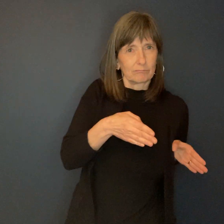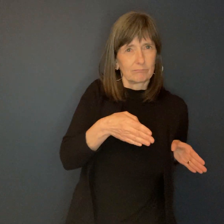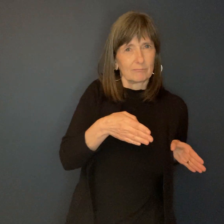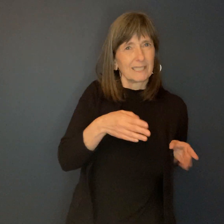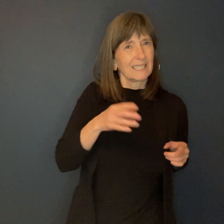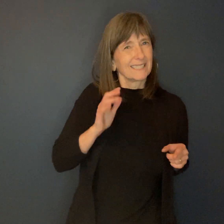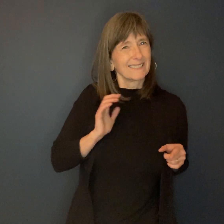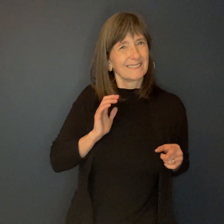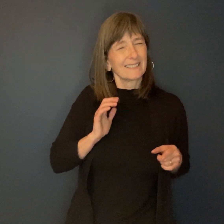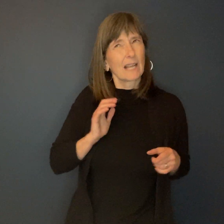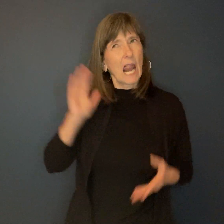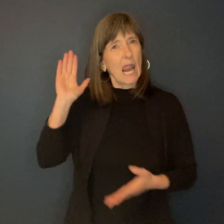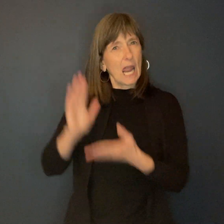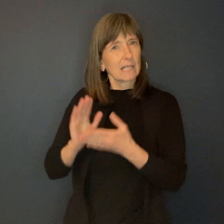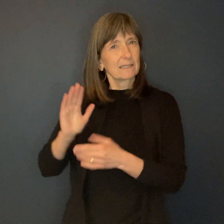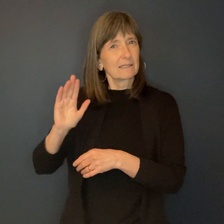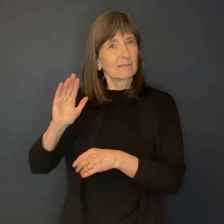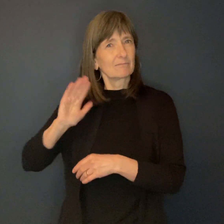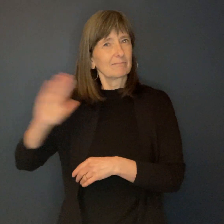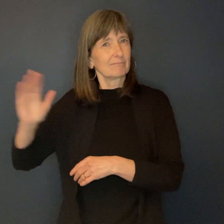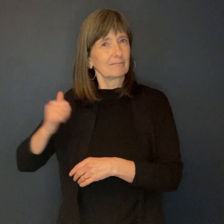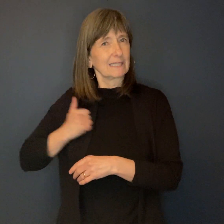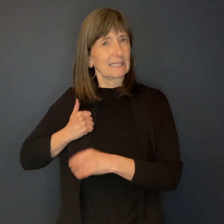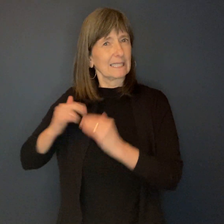before. So I guess